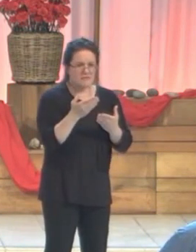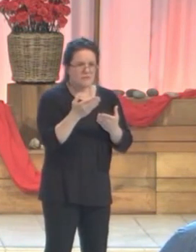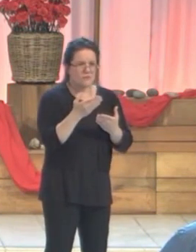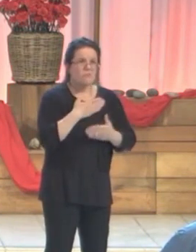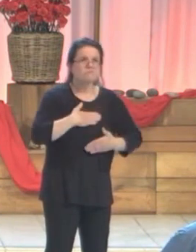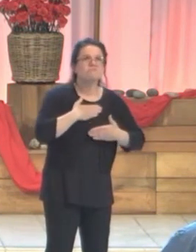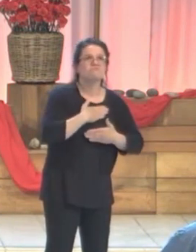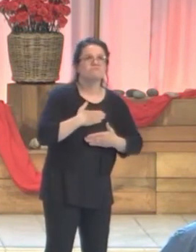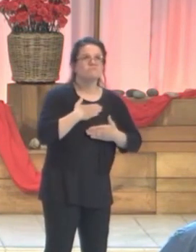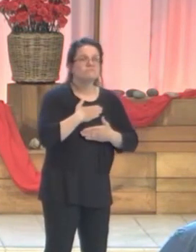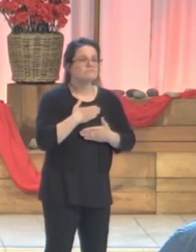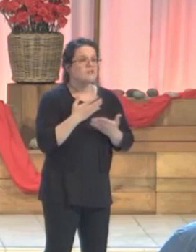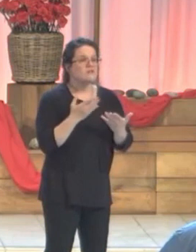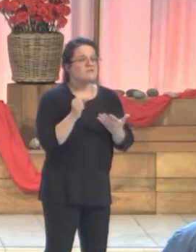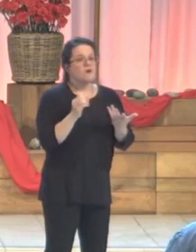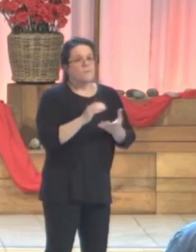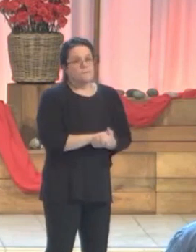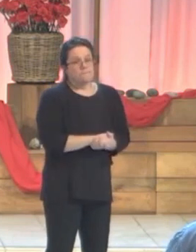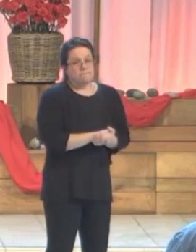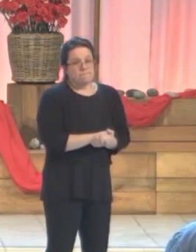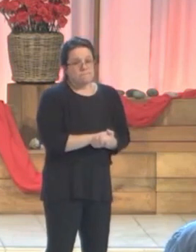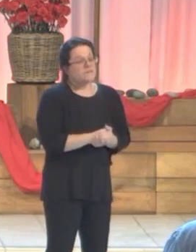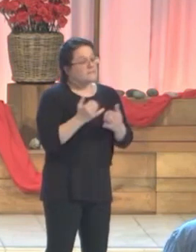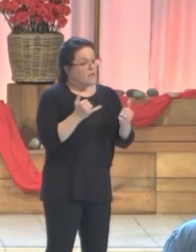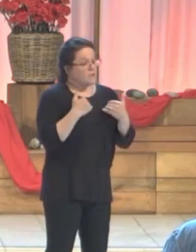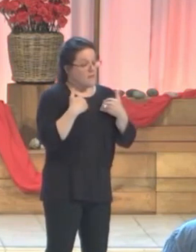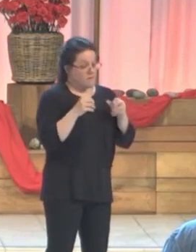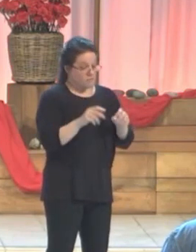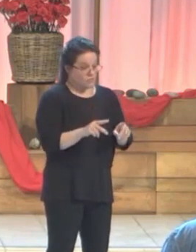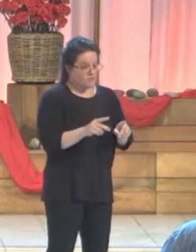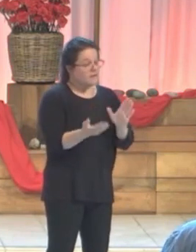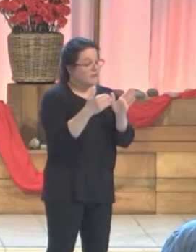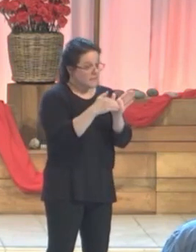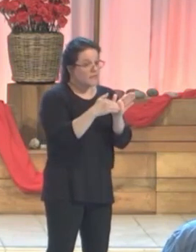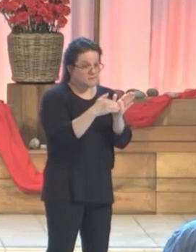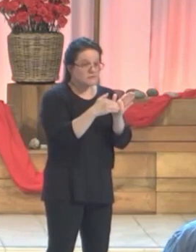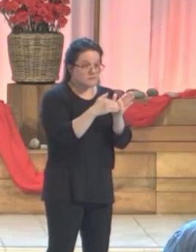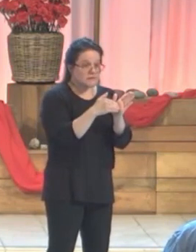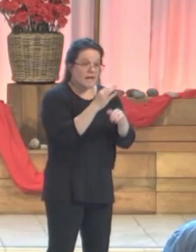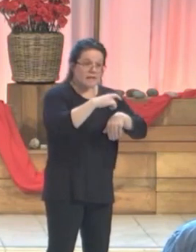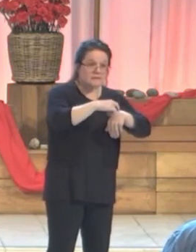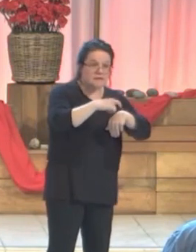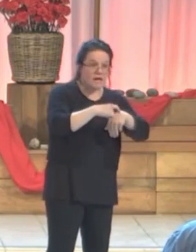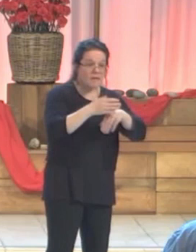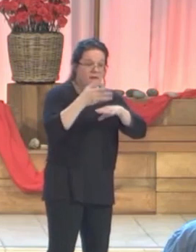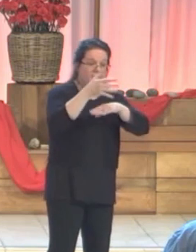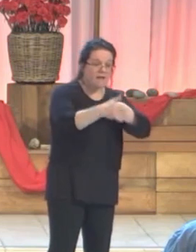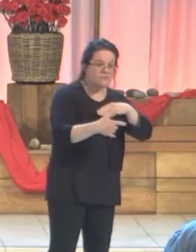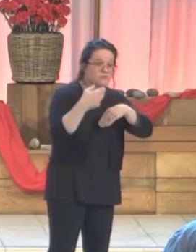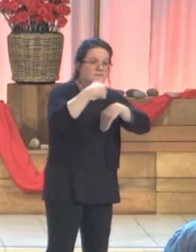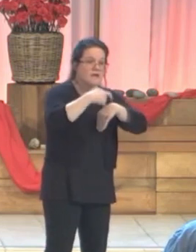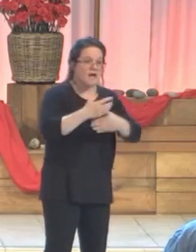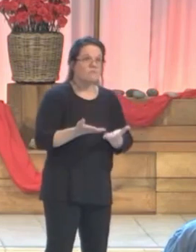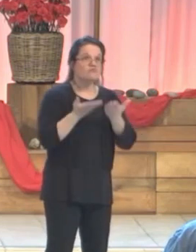for. So let's take this opportunity once again and time after time to